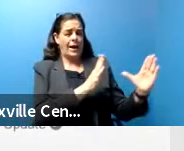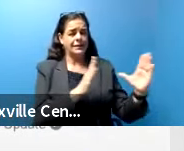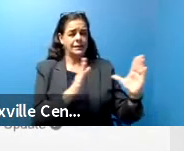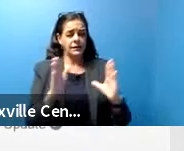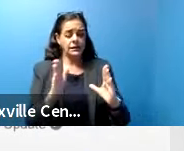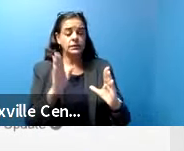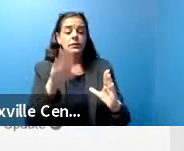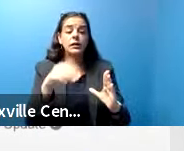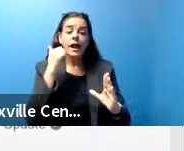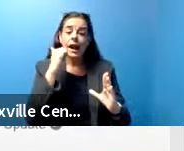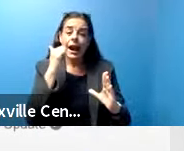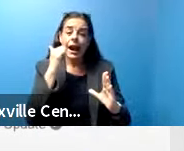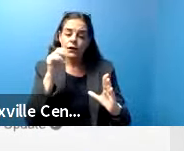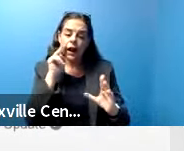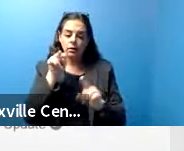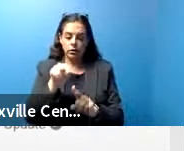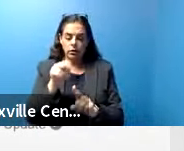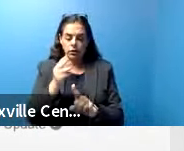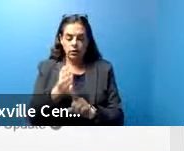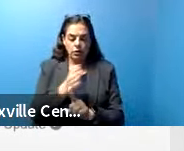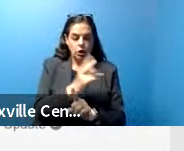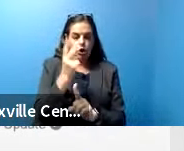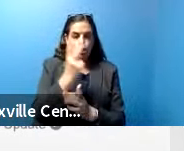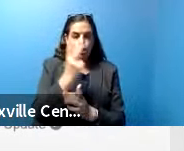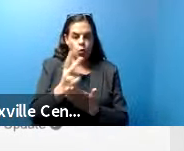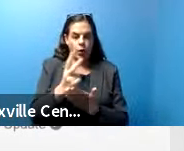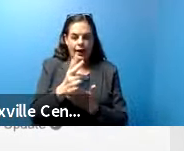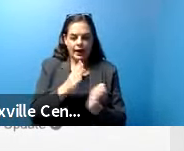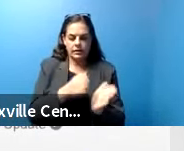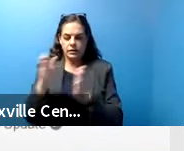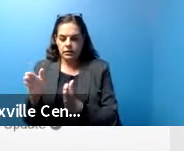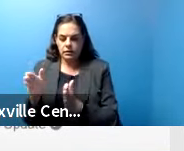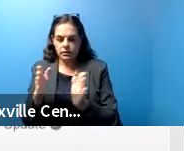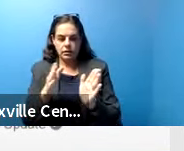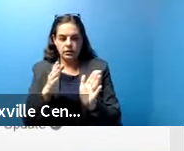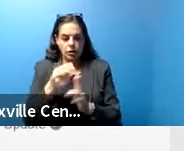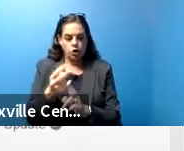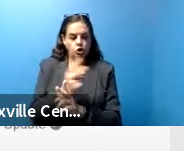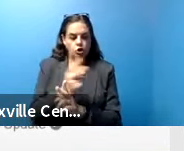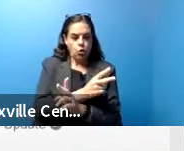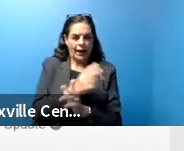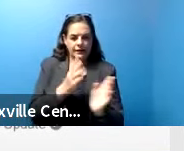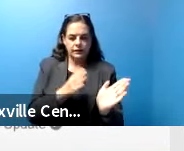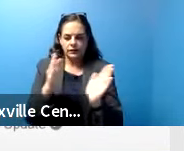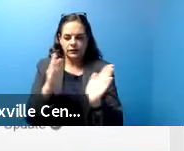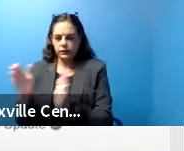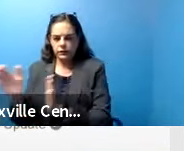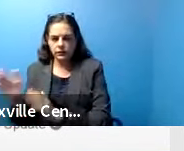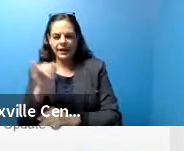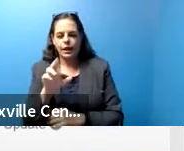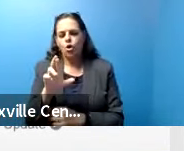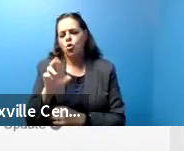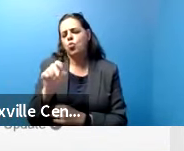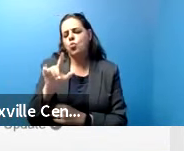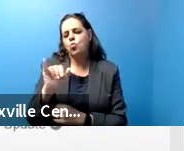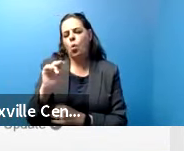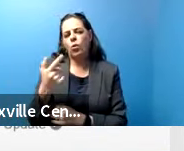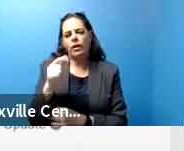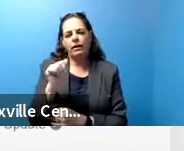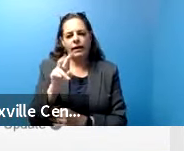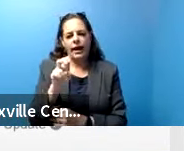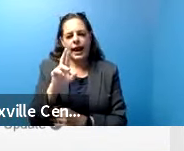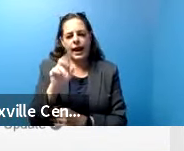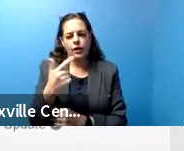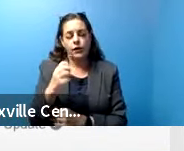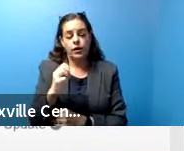Every day we will look back at the previous 2 weeks. That's what a rolling average is. Overall, what we mean by this is we are trying to see